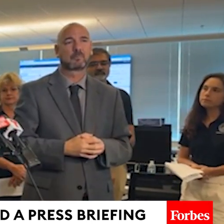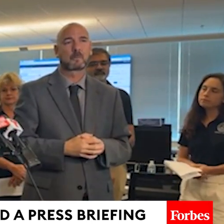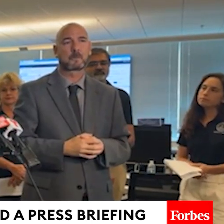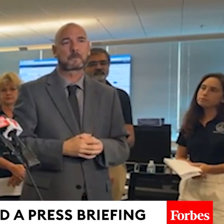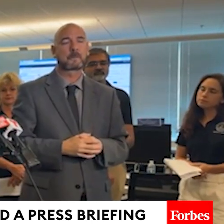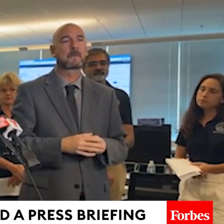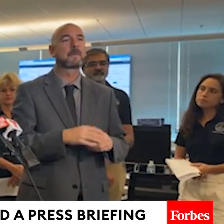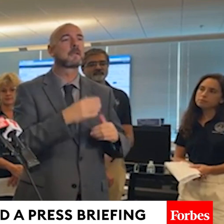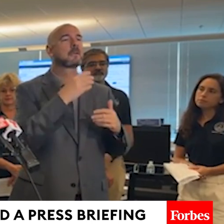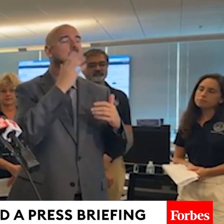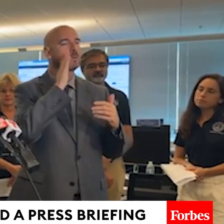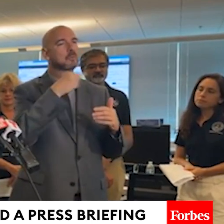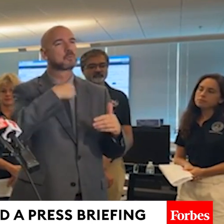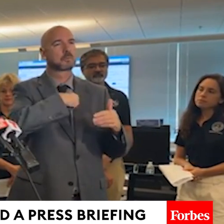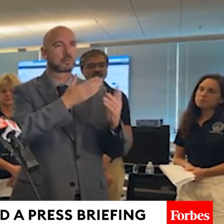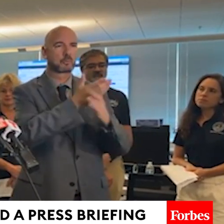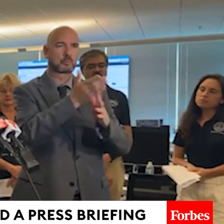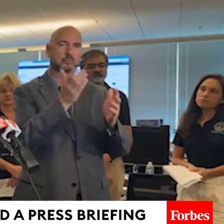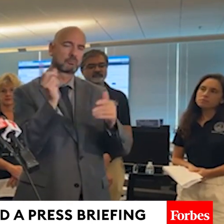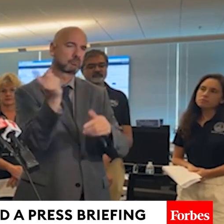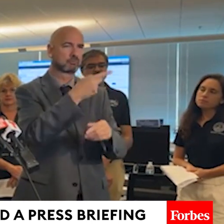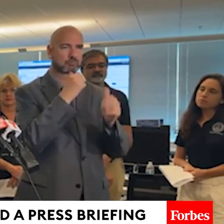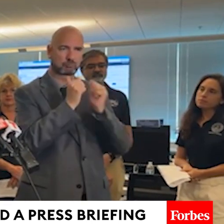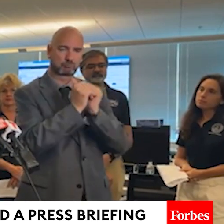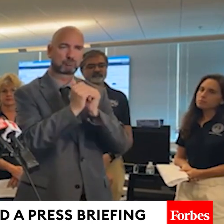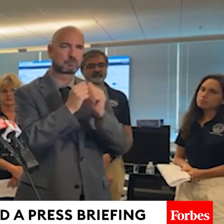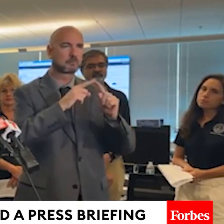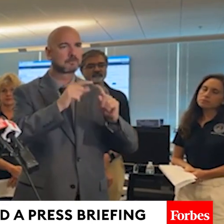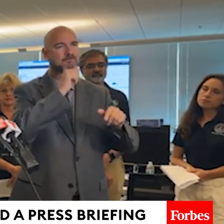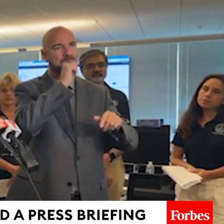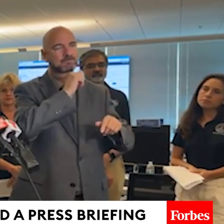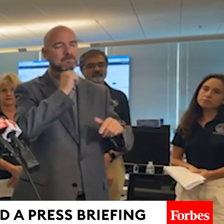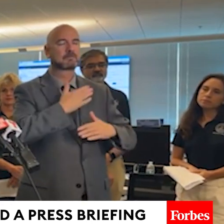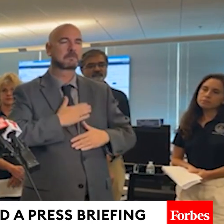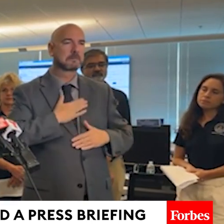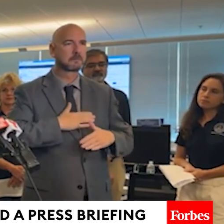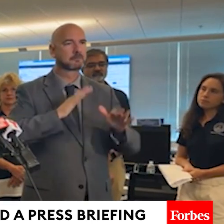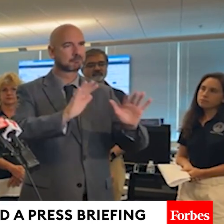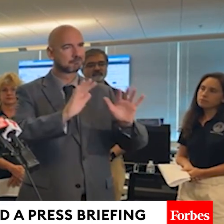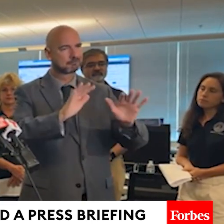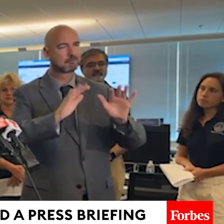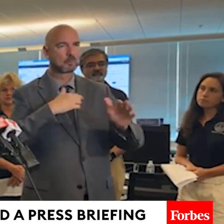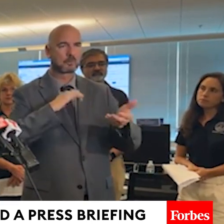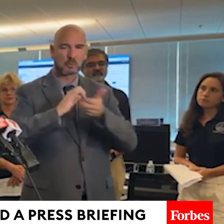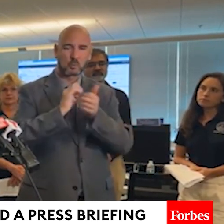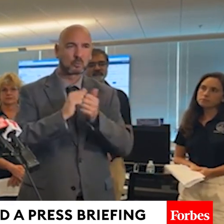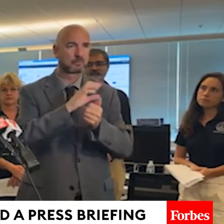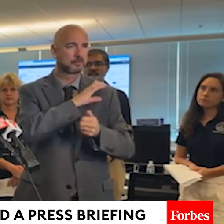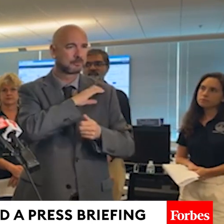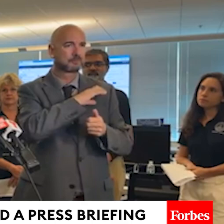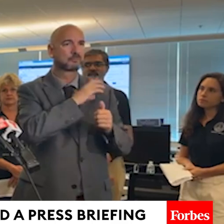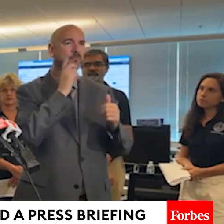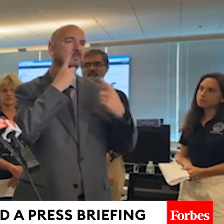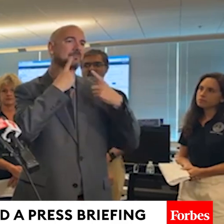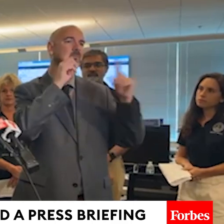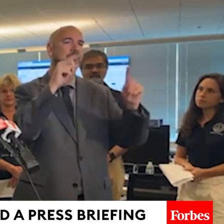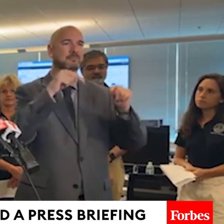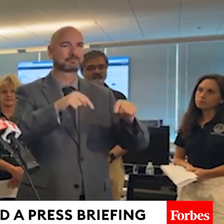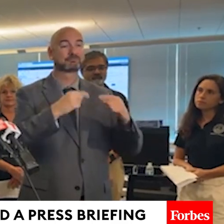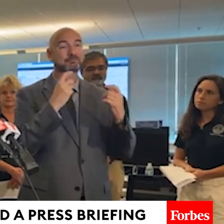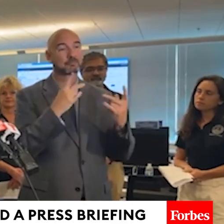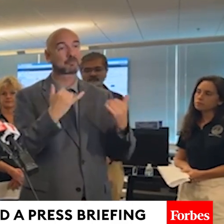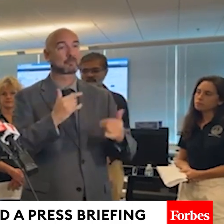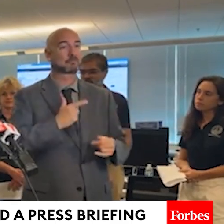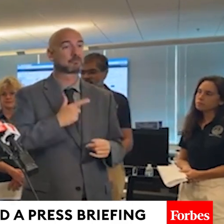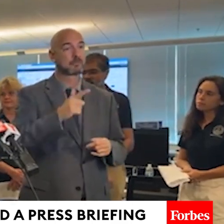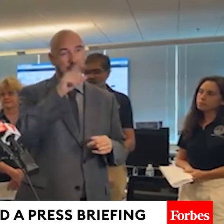but we need everybody's patience. Please work with your police department so we will all get through this together. And next I'll bring up the Fire Chief,